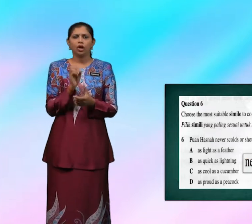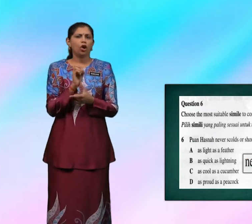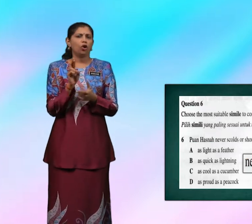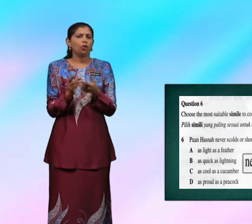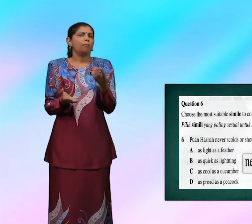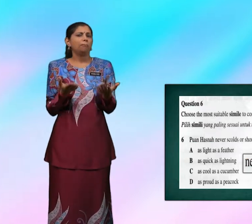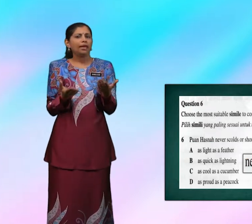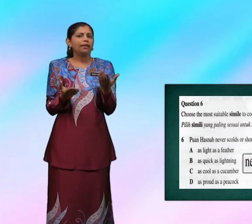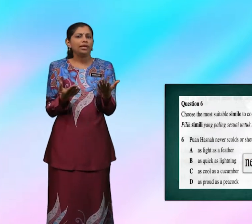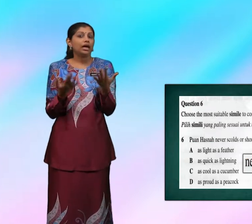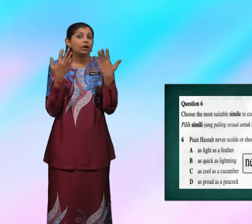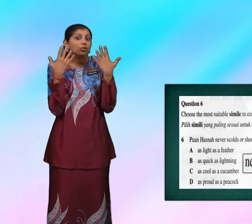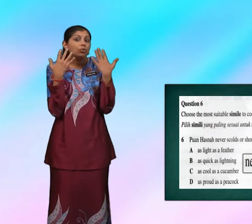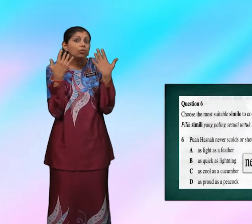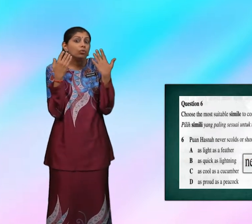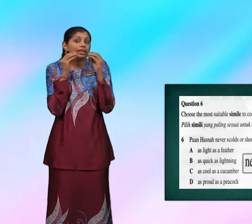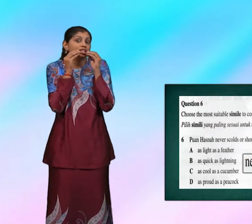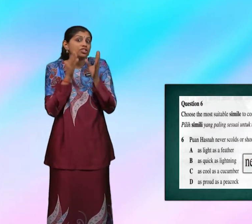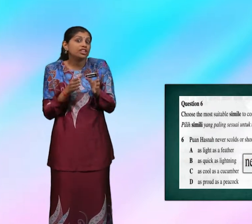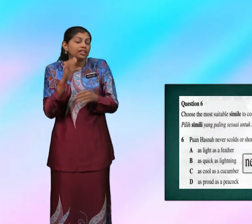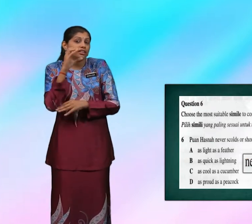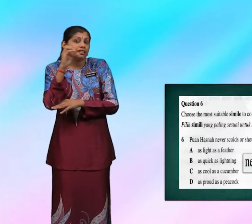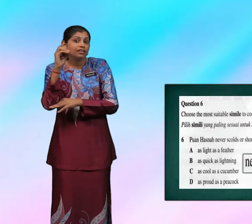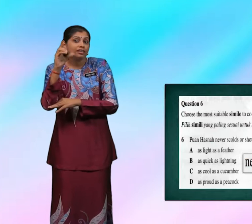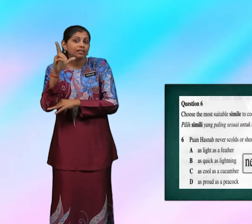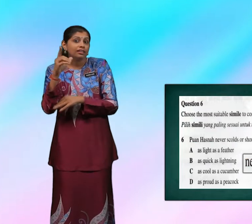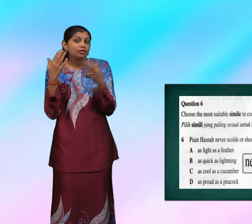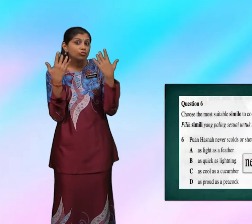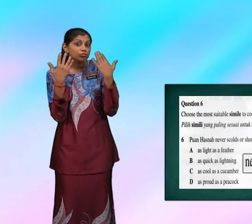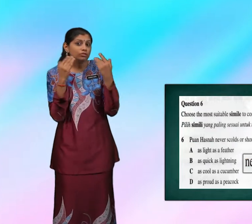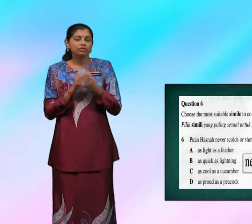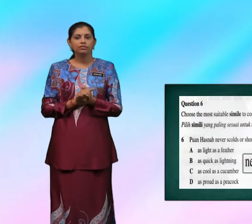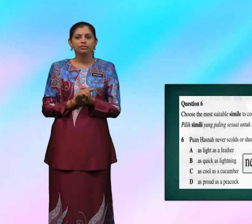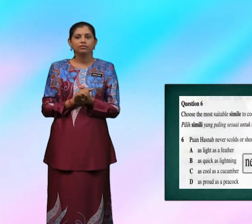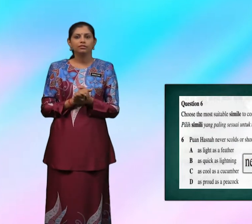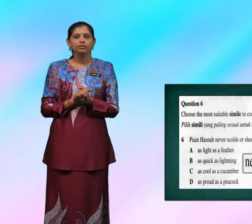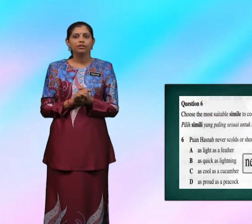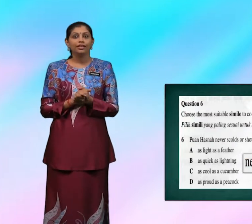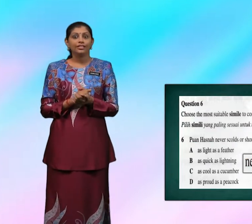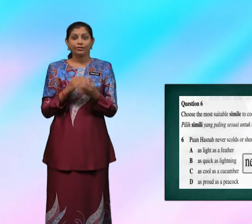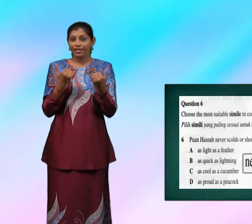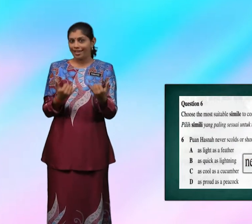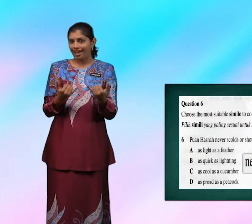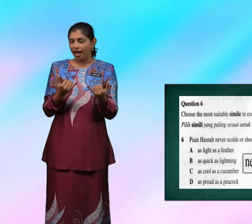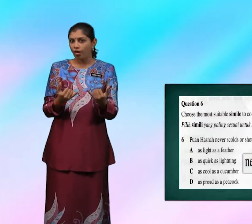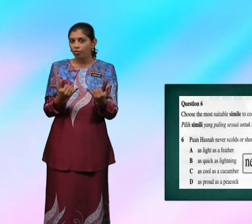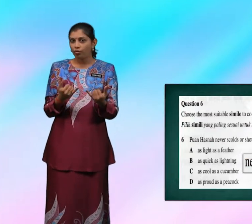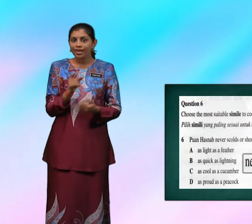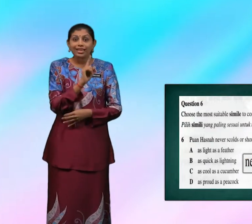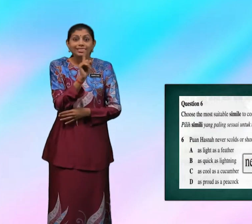Or maybe a cool teacher. Cool. So now, is